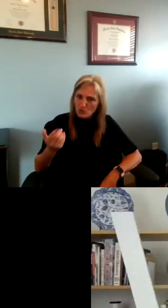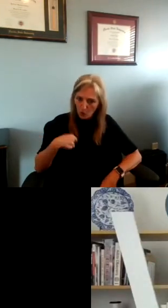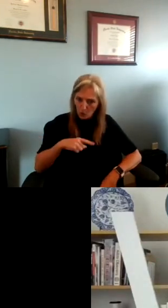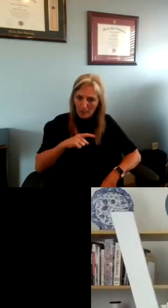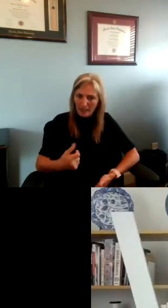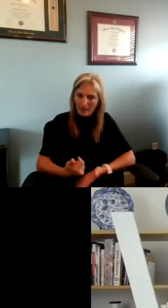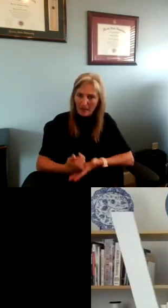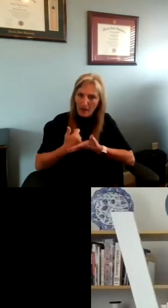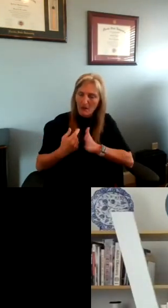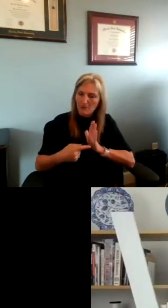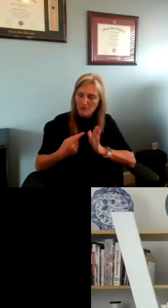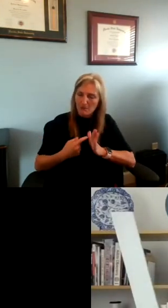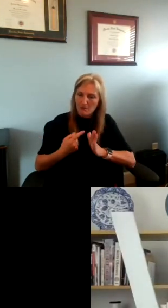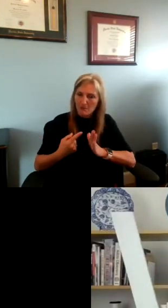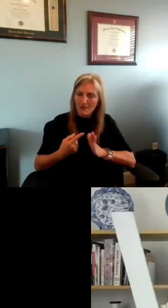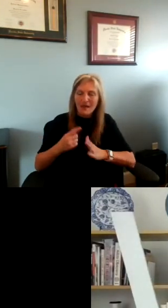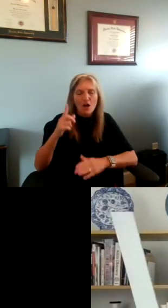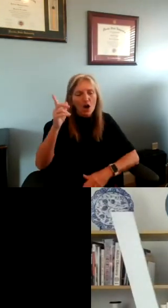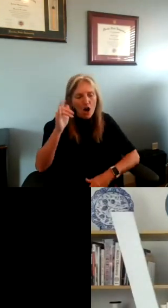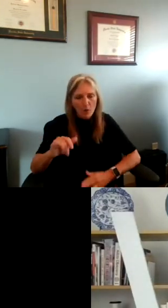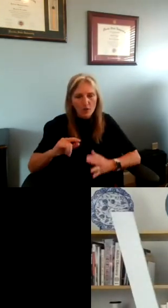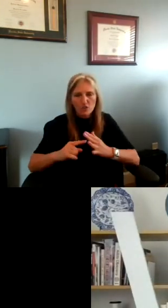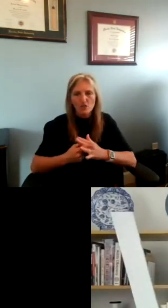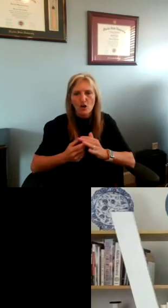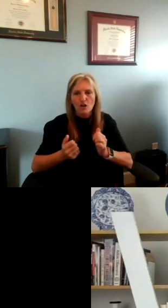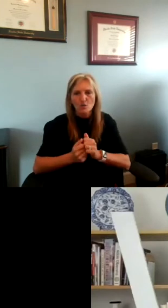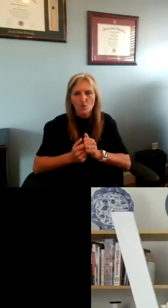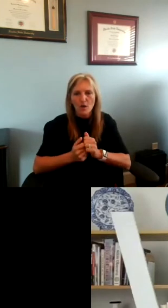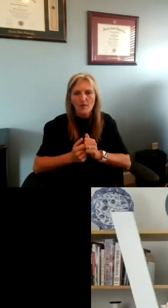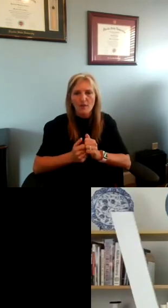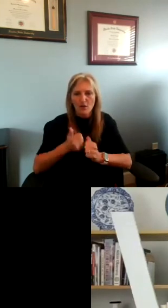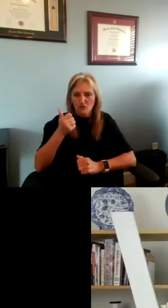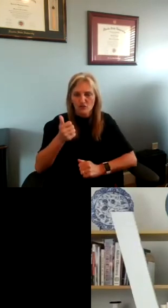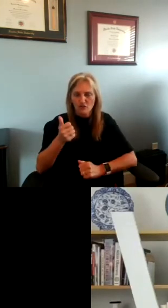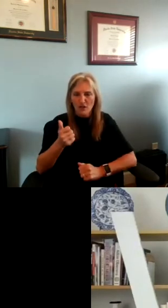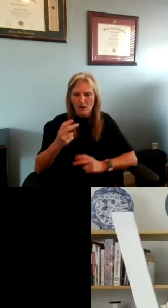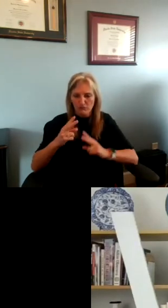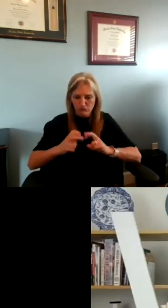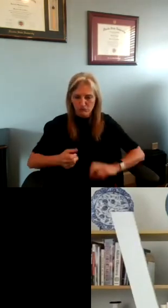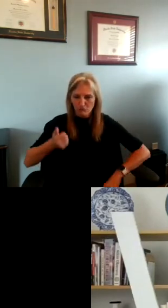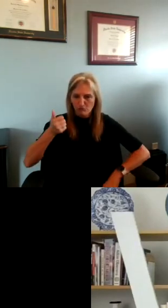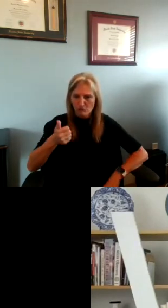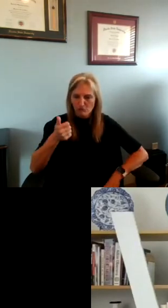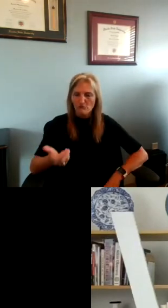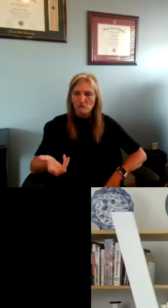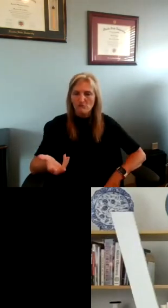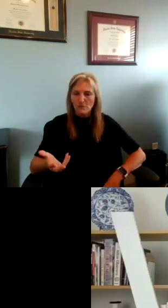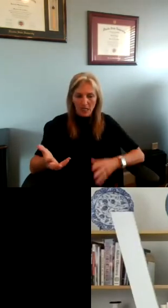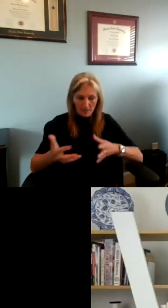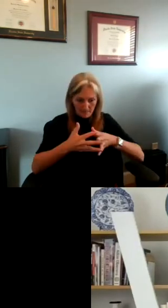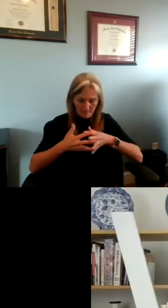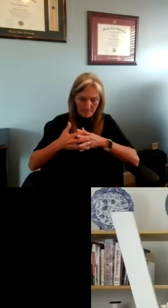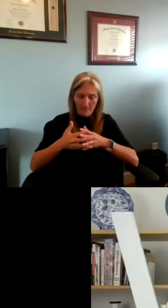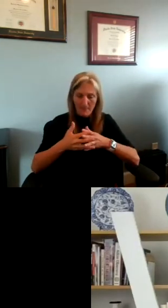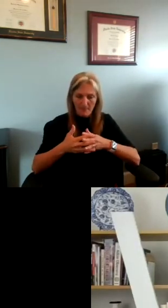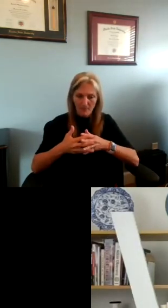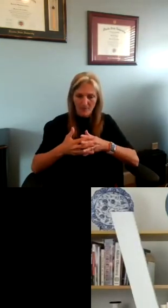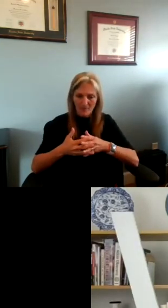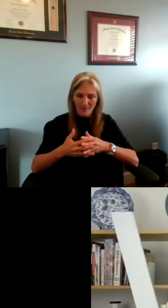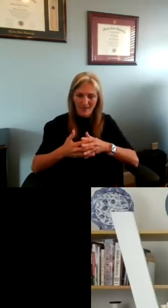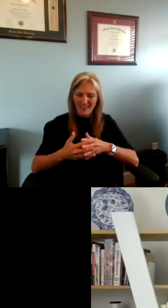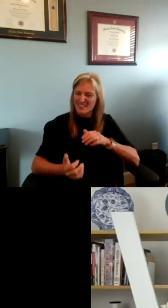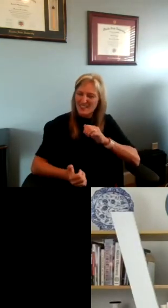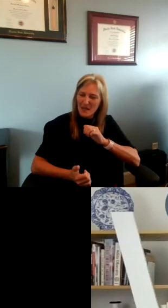hand. It always starts with a look in the mirror. And America is one of the most, if